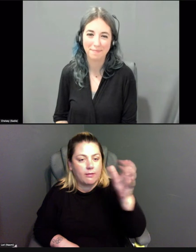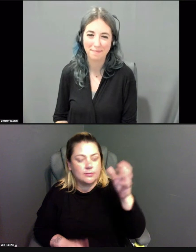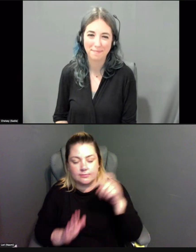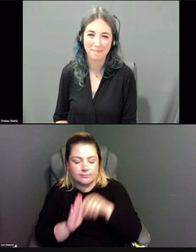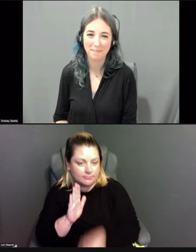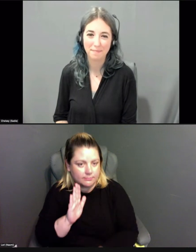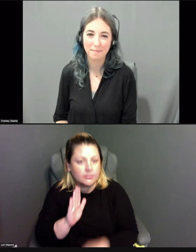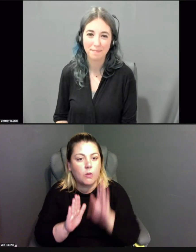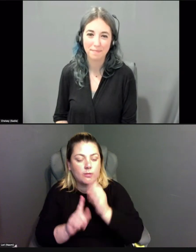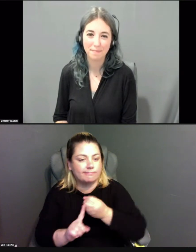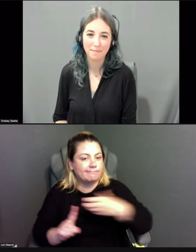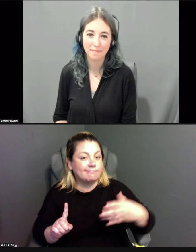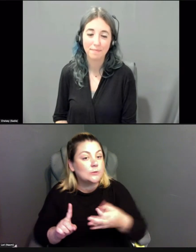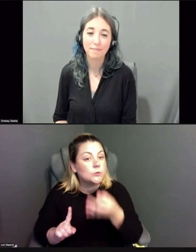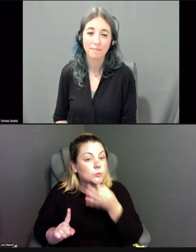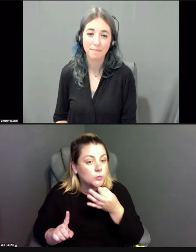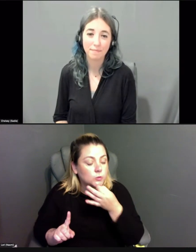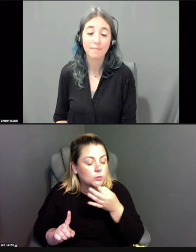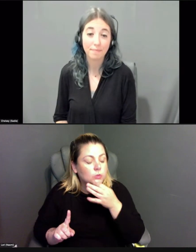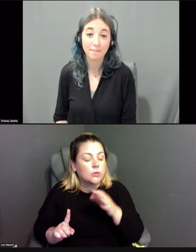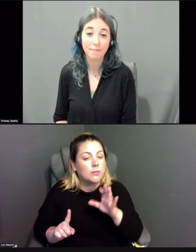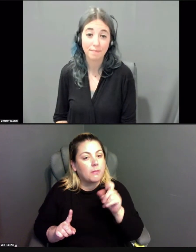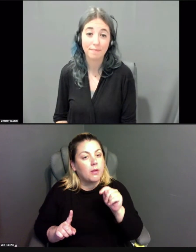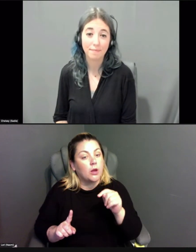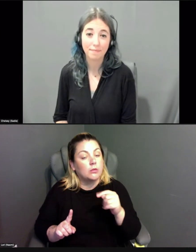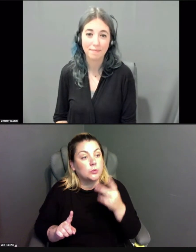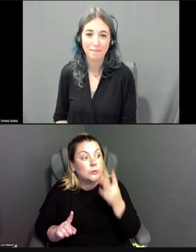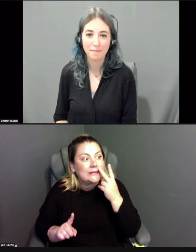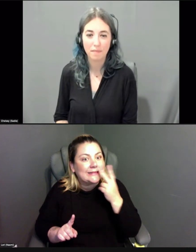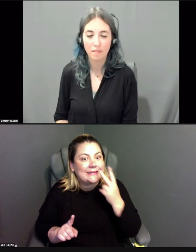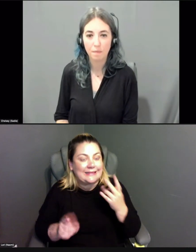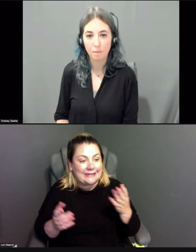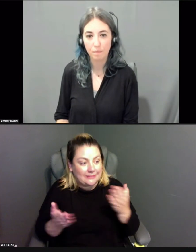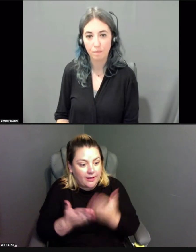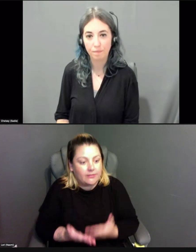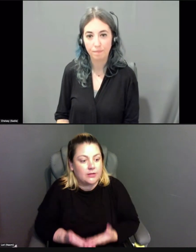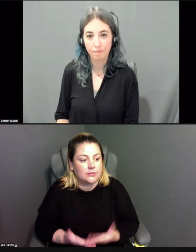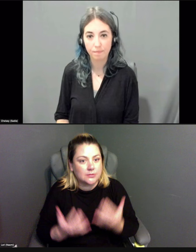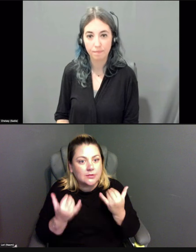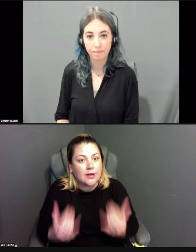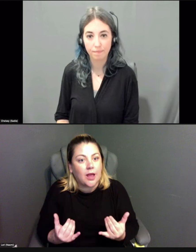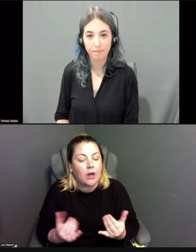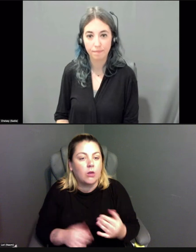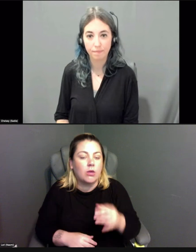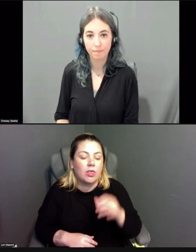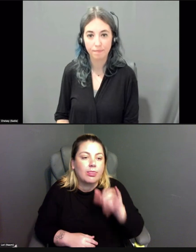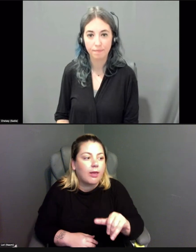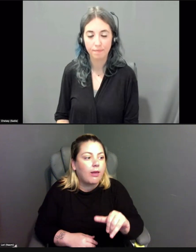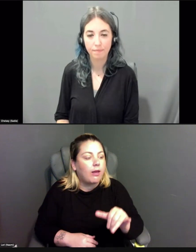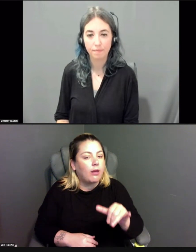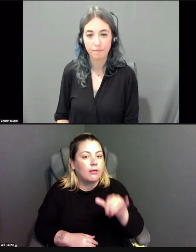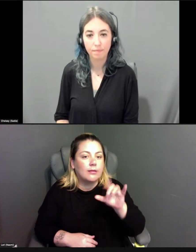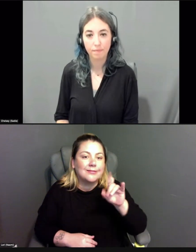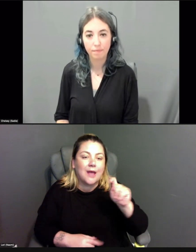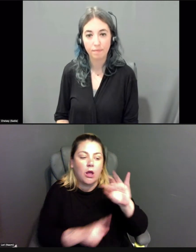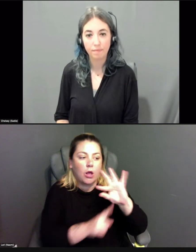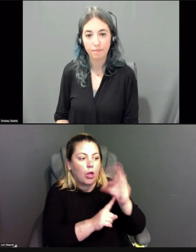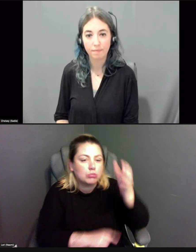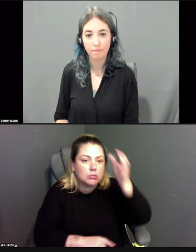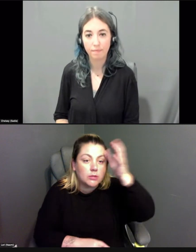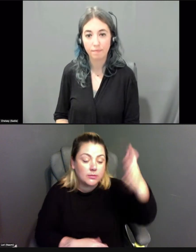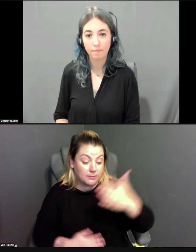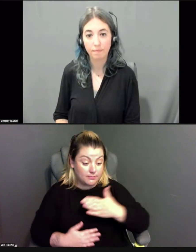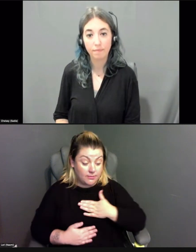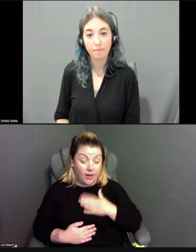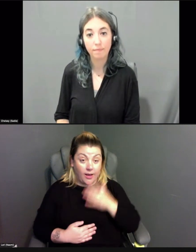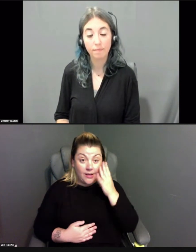about that later, but I think that comes into play here too, like thinking that our own personal experience is